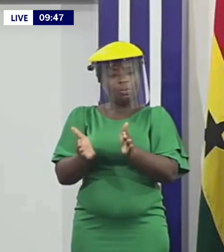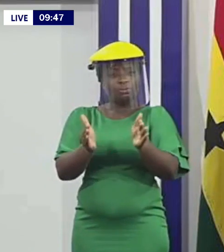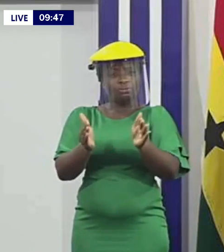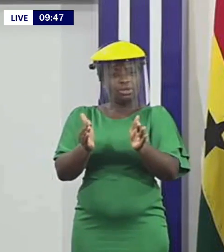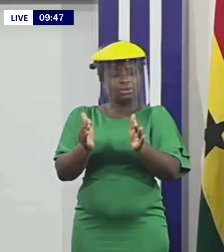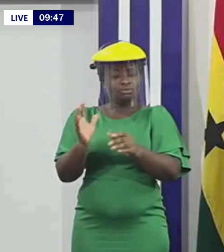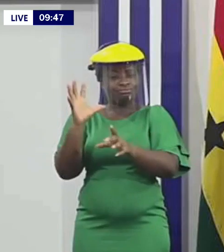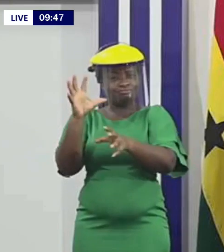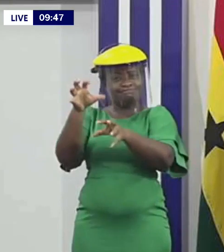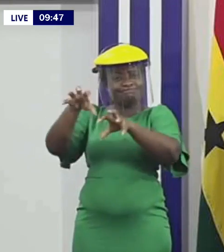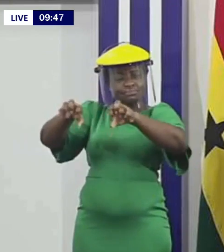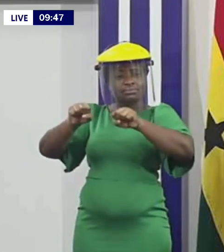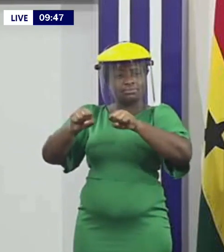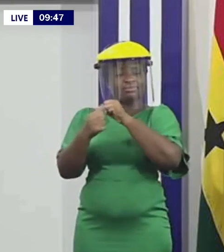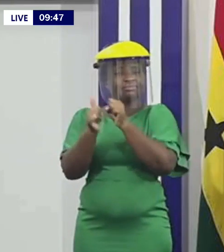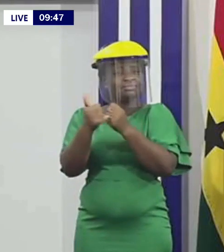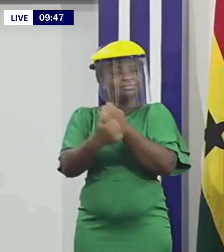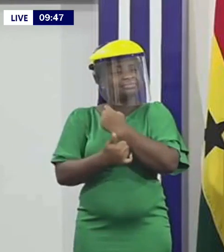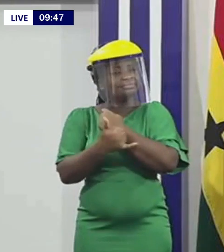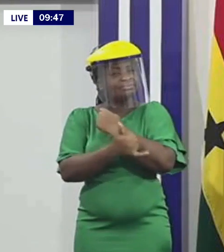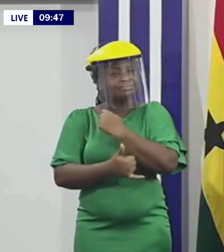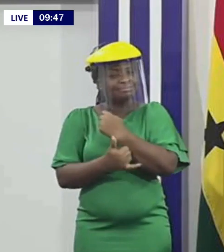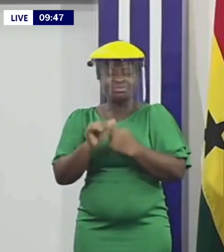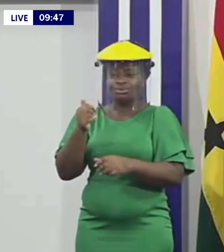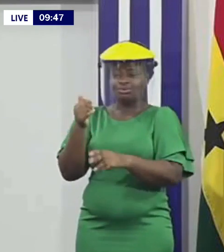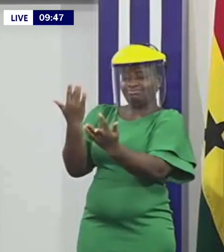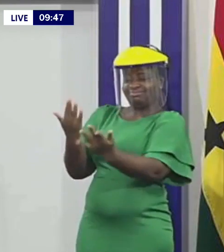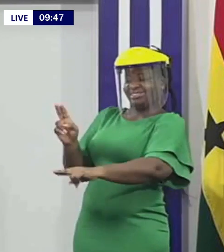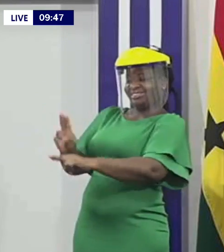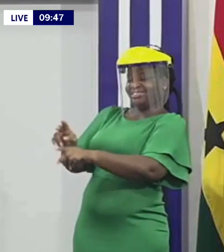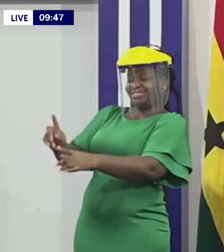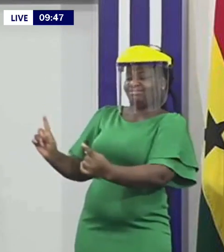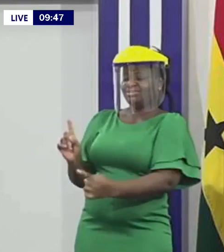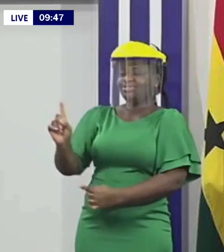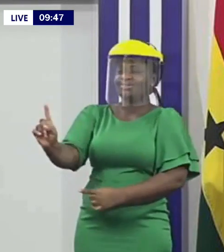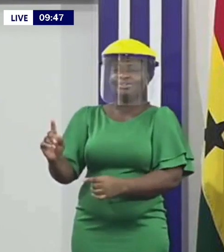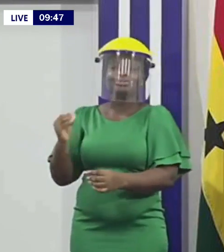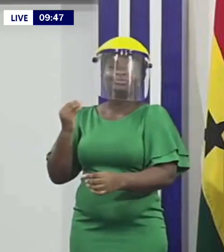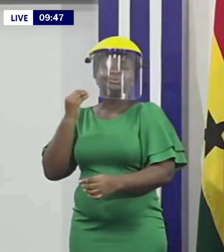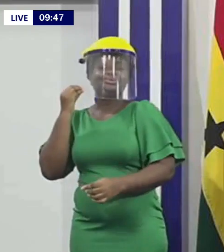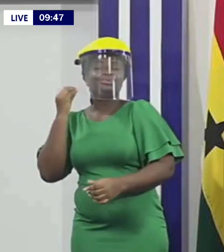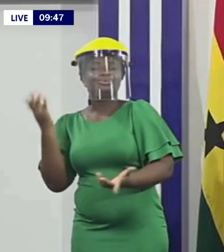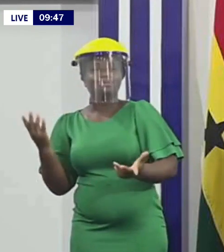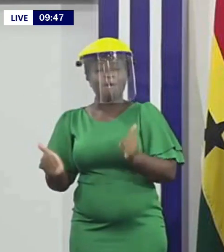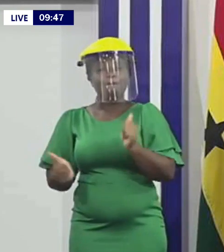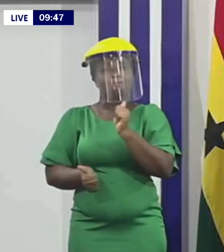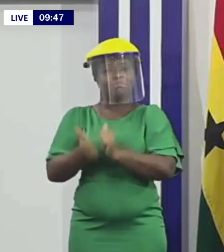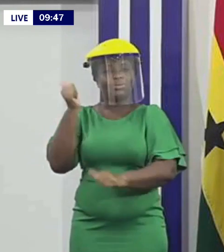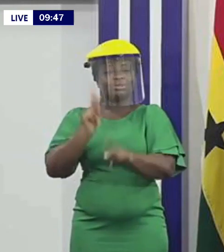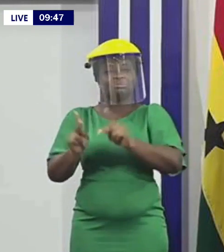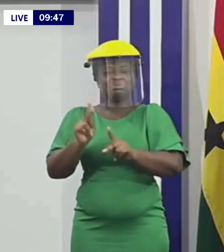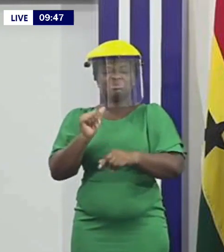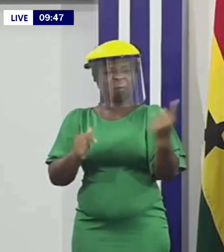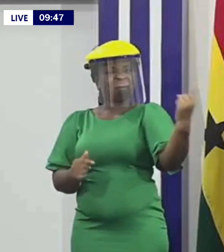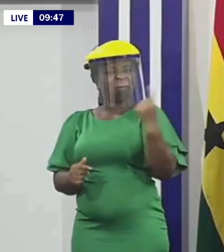adopted, the country Ghana, you don't wait for people to get sick before you go to them, and you go to their homes, not most of them, with most of them not coming to the